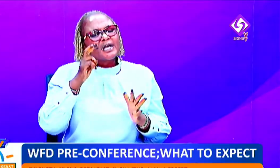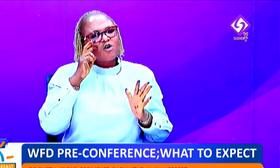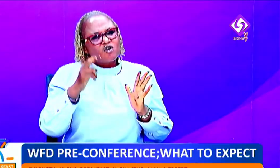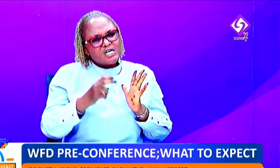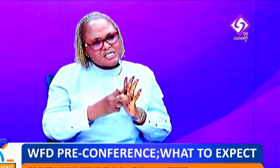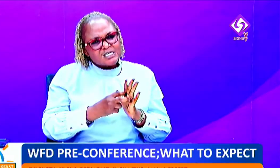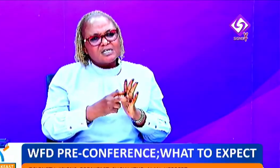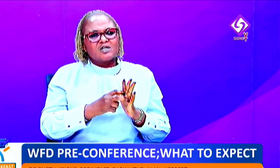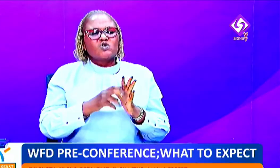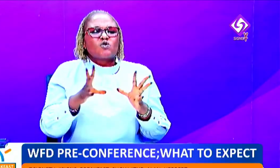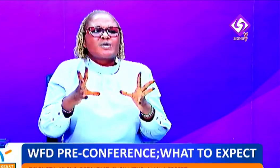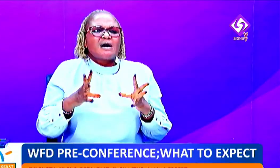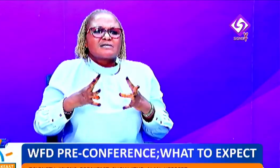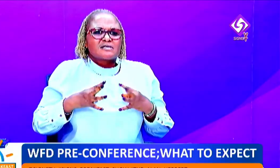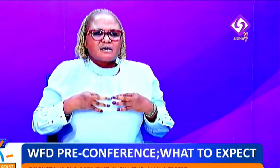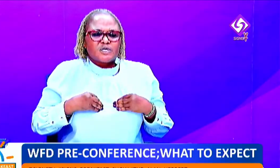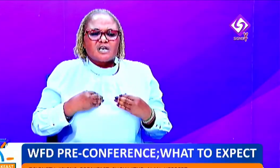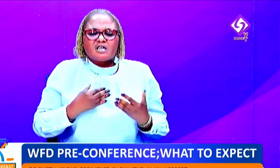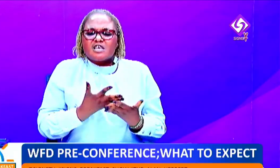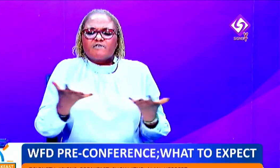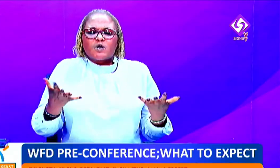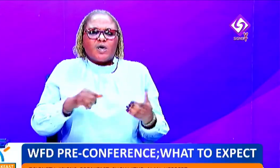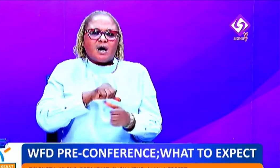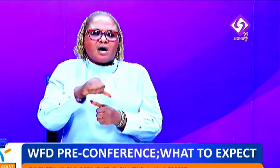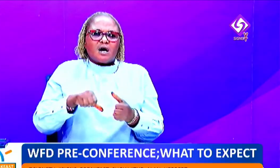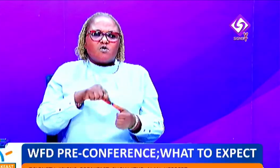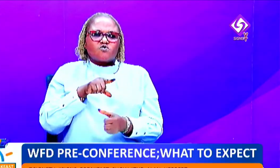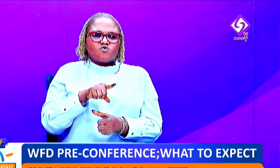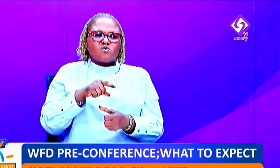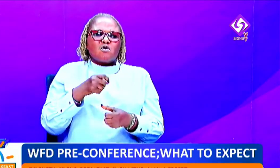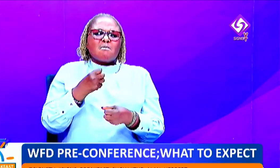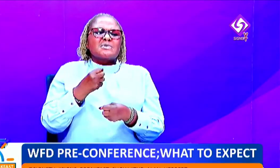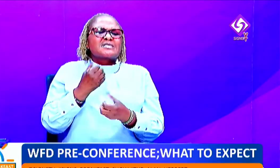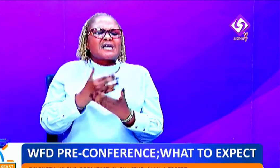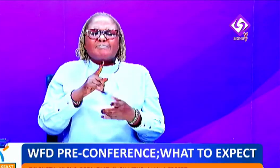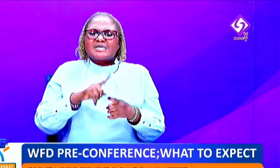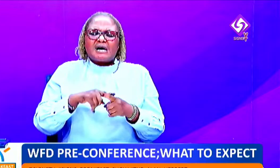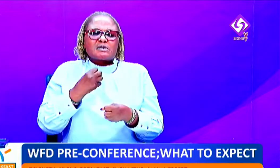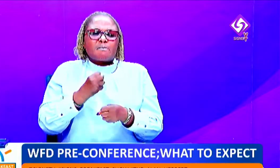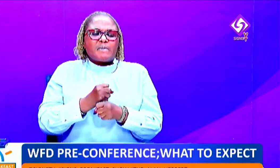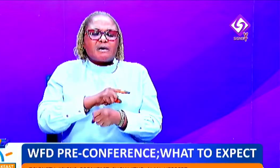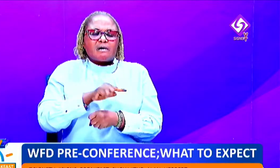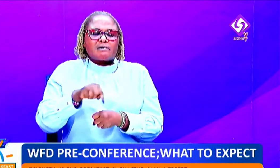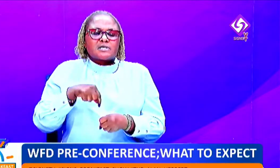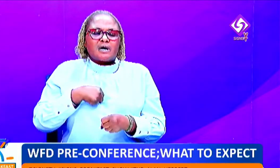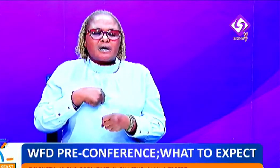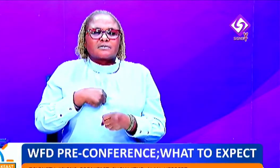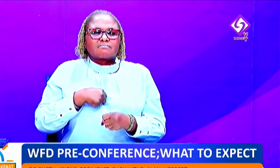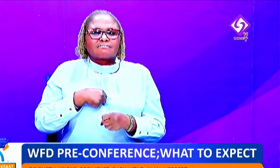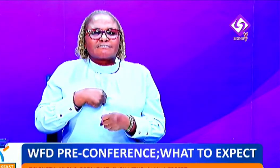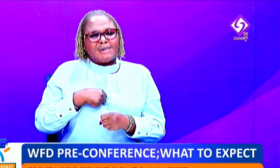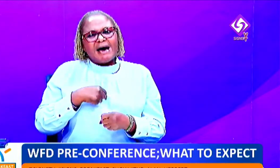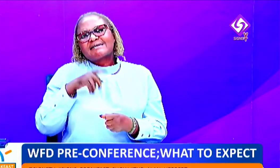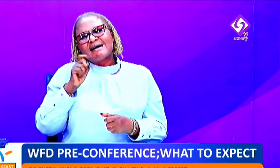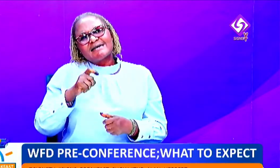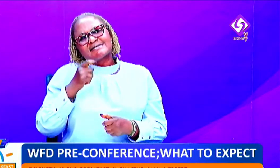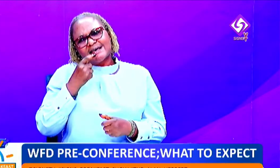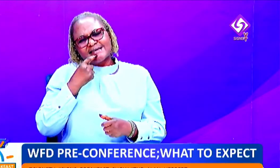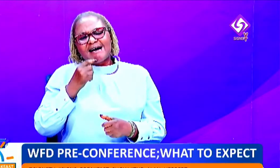to be recognized, to be respected, to be accepted. Everywhere that you are living, you are struggling for space. So it makes us, I